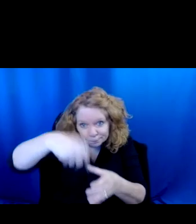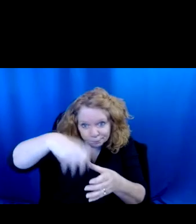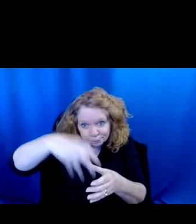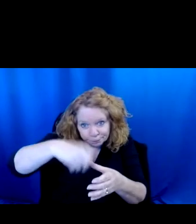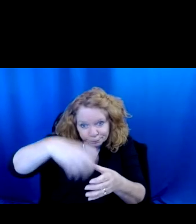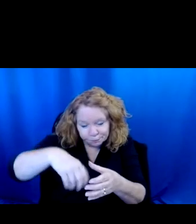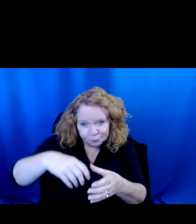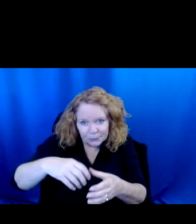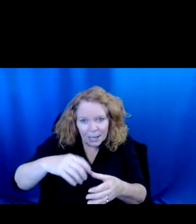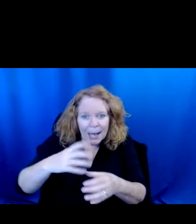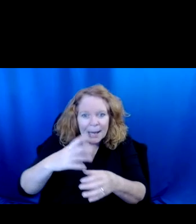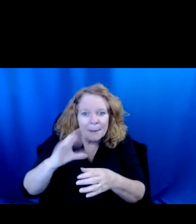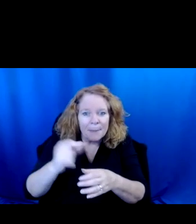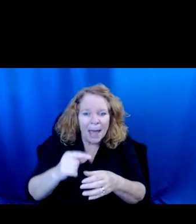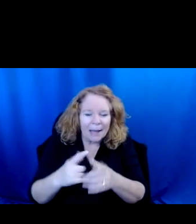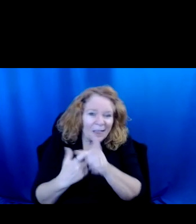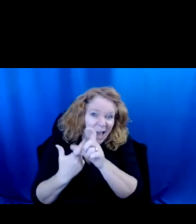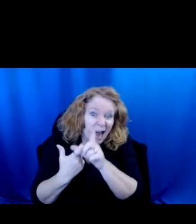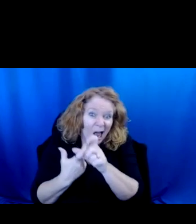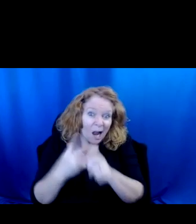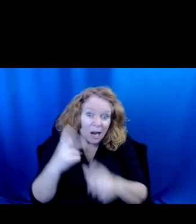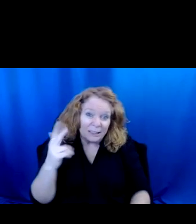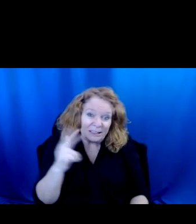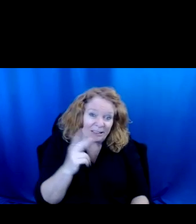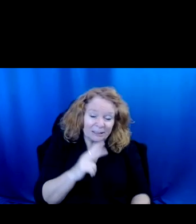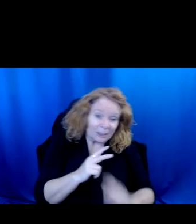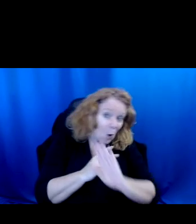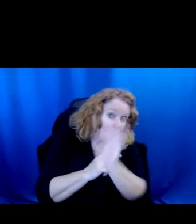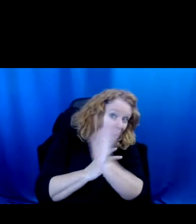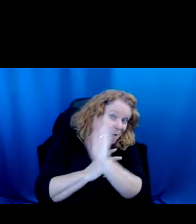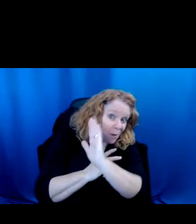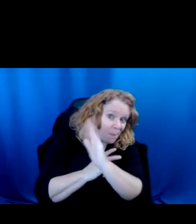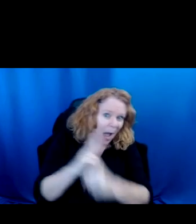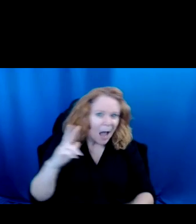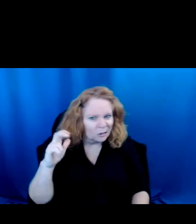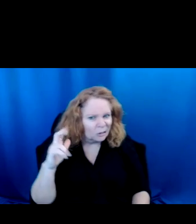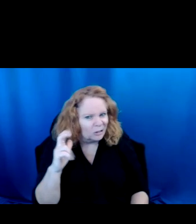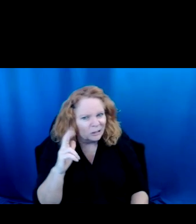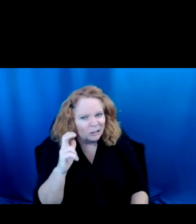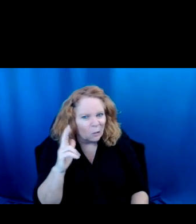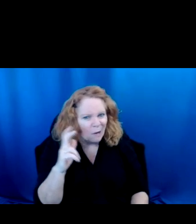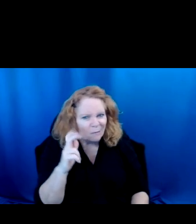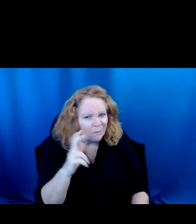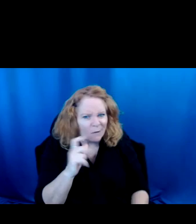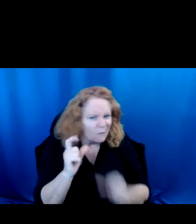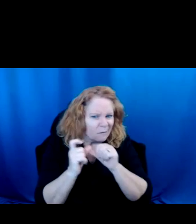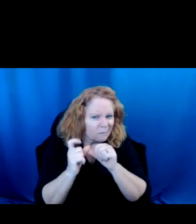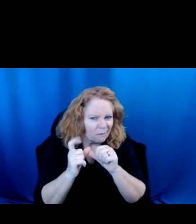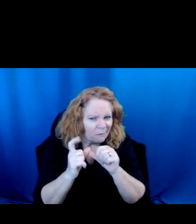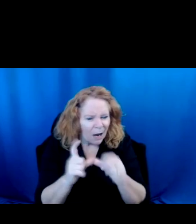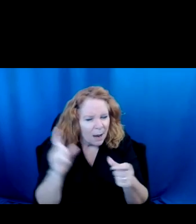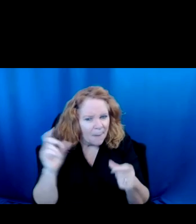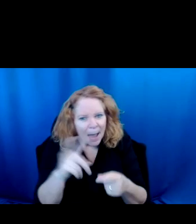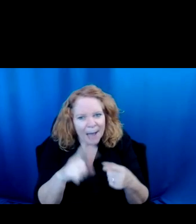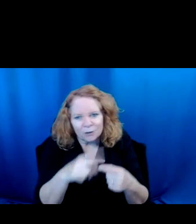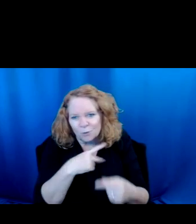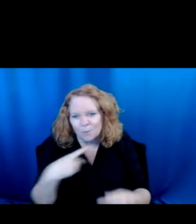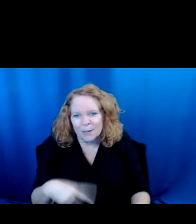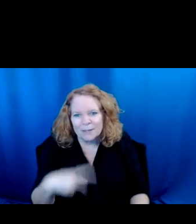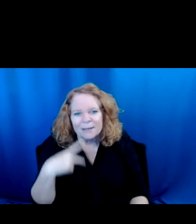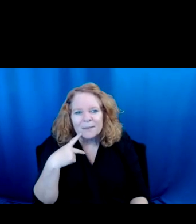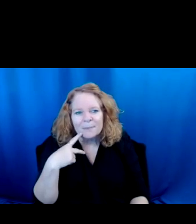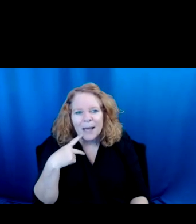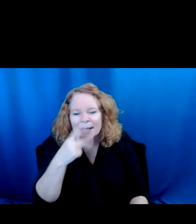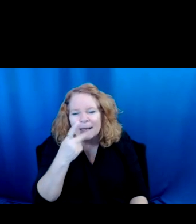they ran, and waved goodbye, and ran, and set off back to Princess Peggy's pink